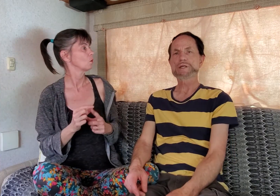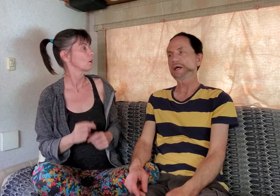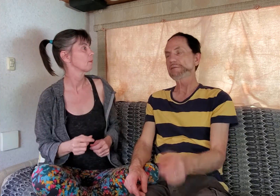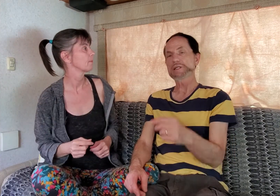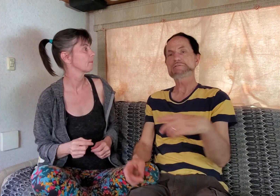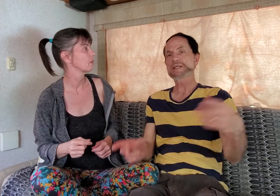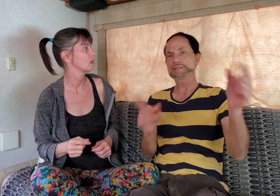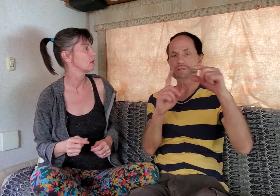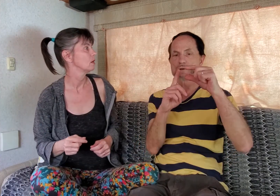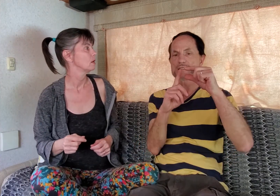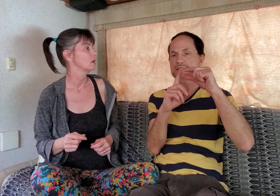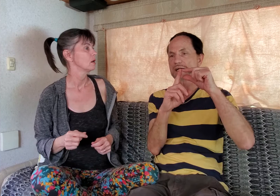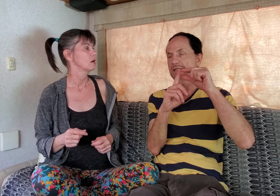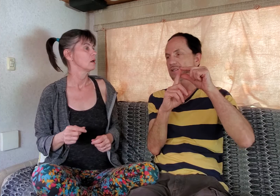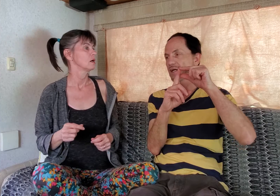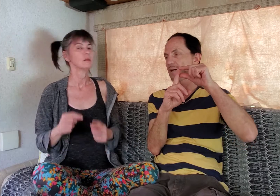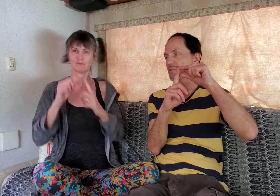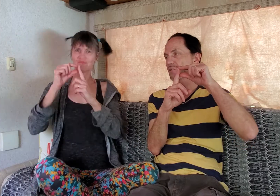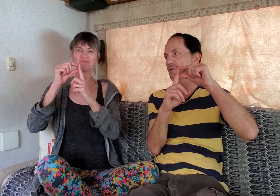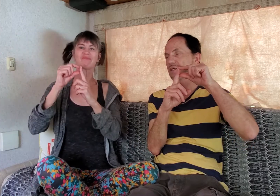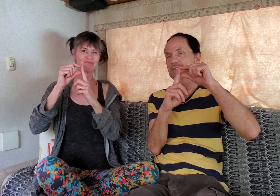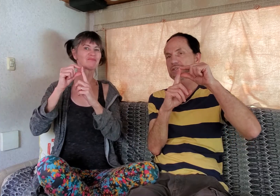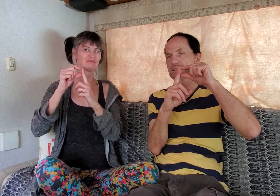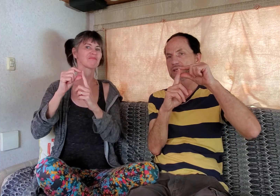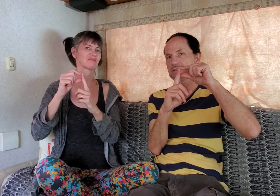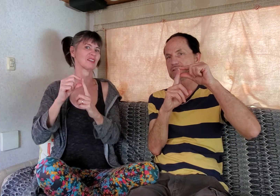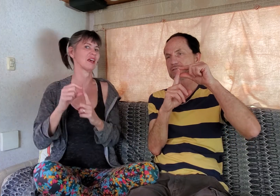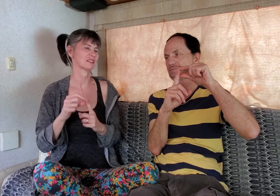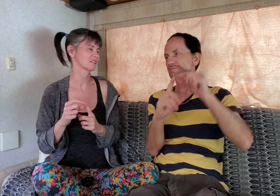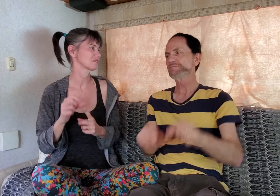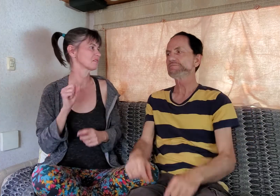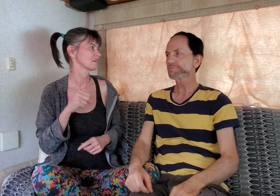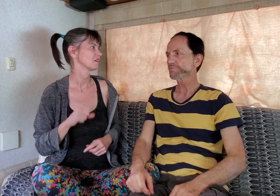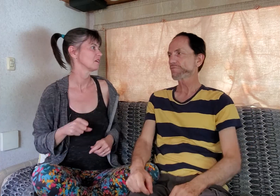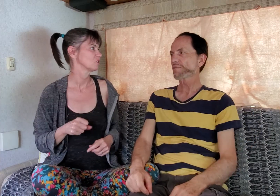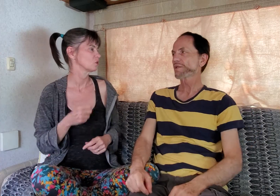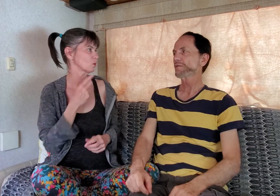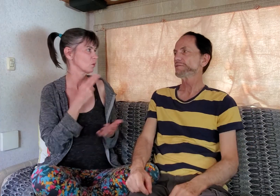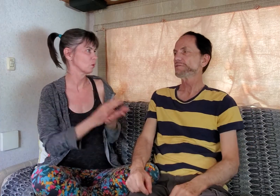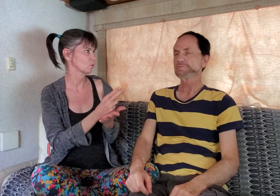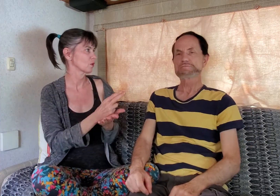I'm left-handed, so I signed the opposite way that she does. Yes. True.